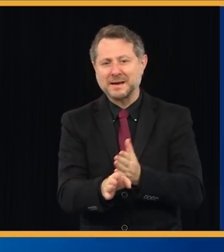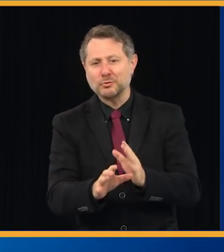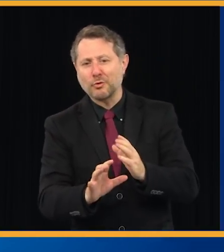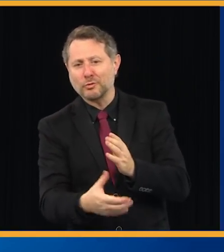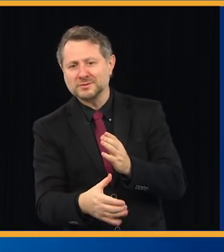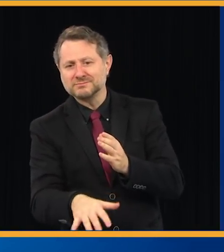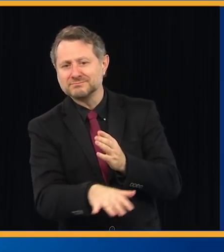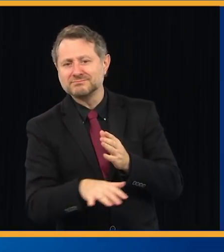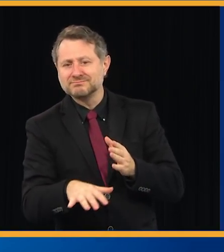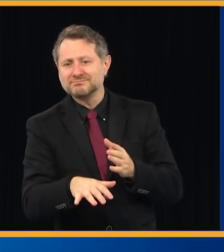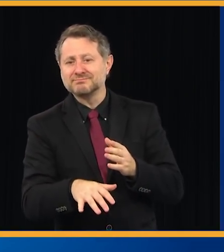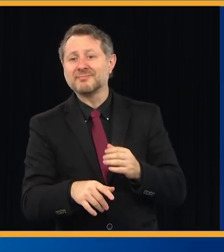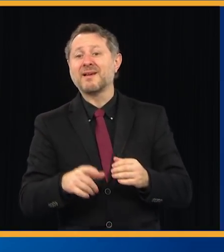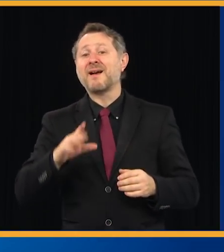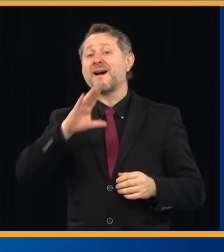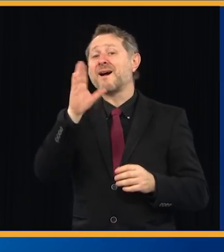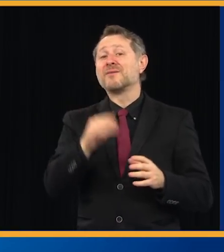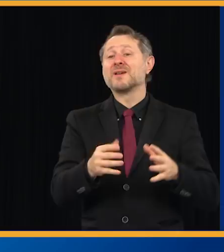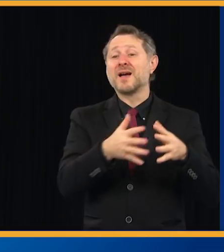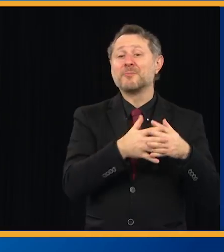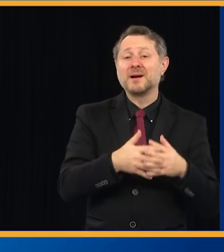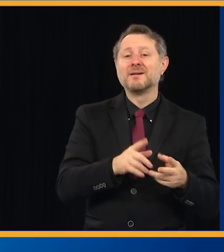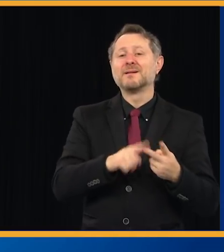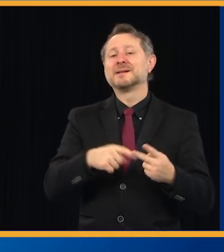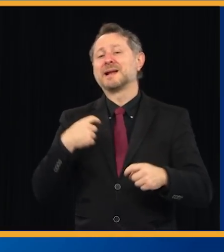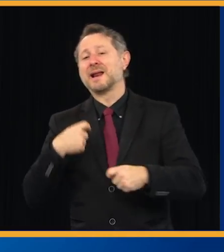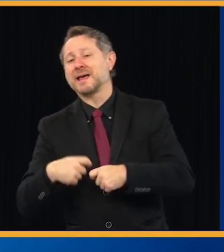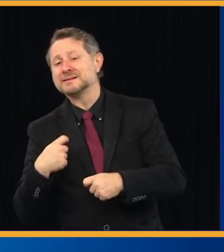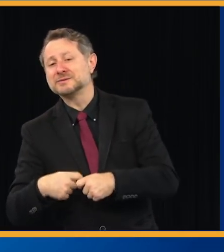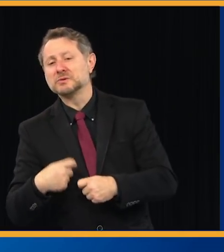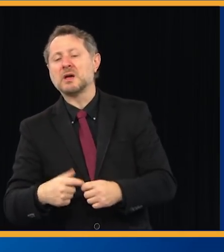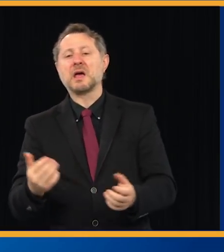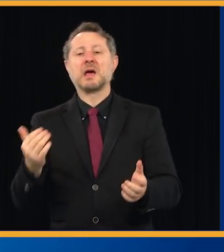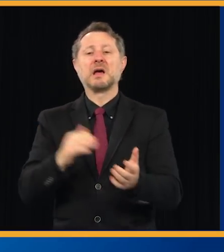American and Latino, again in downstate New York.